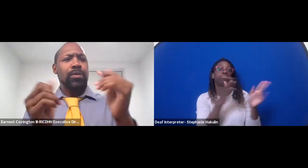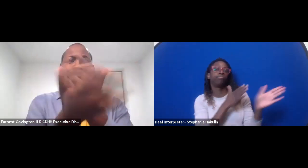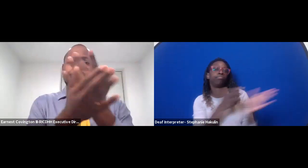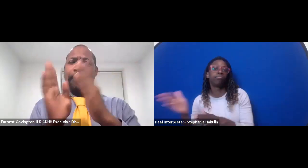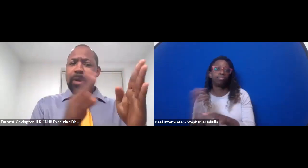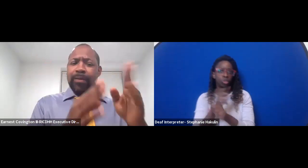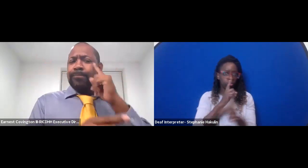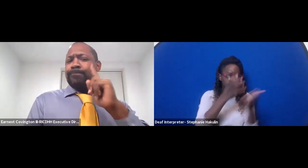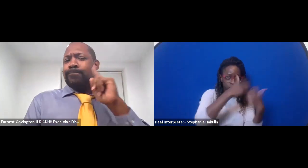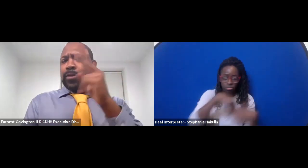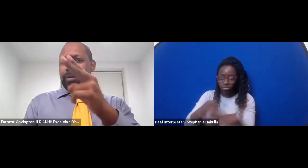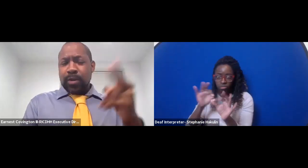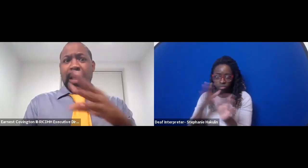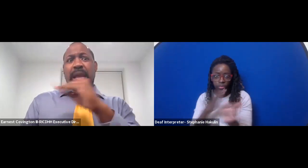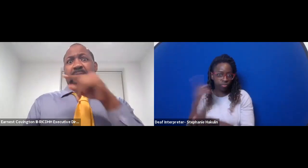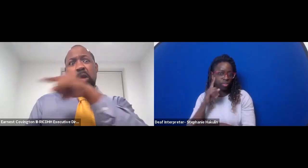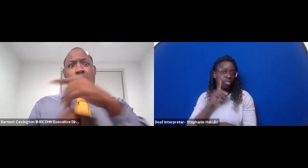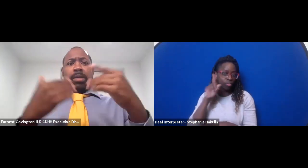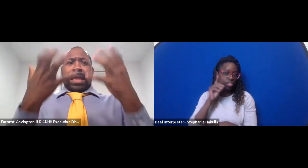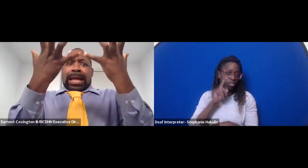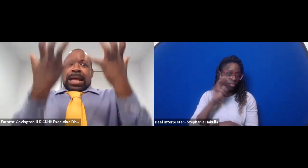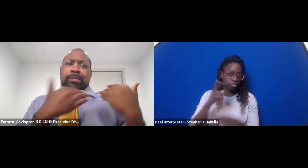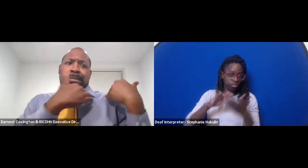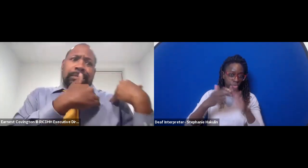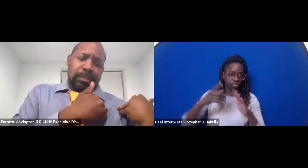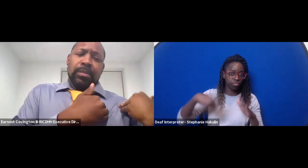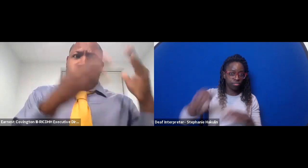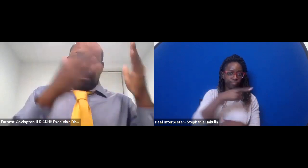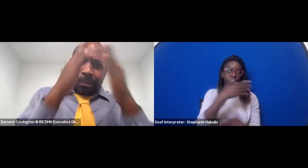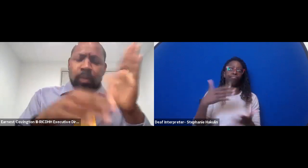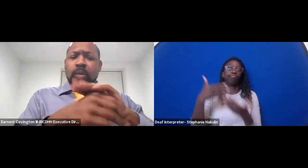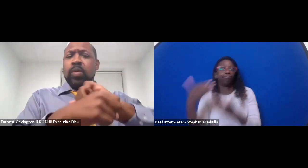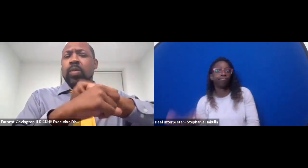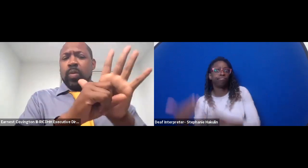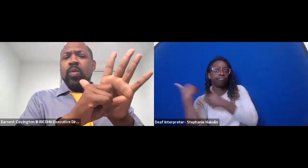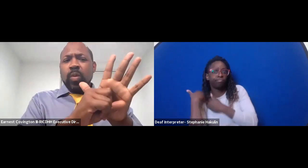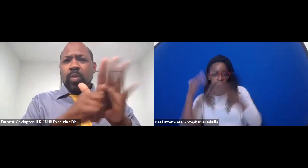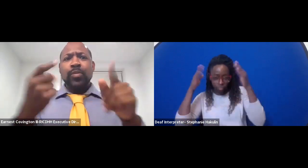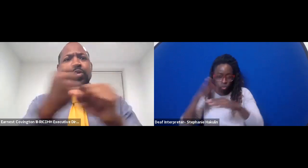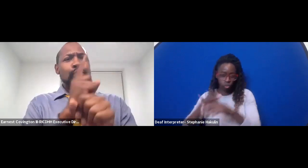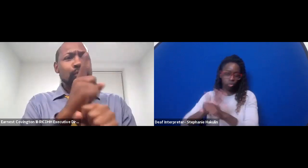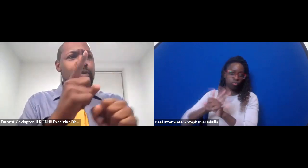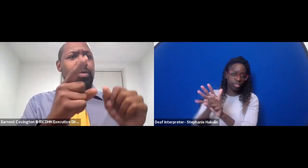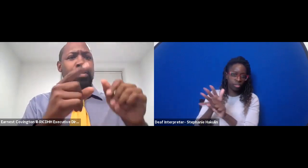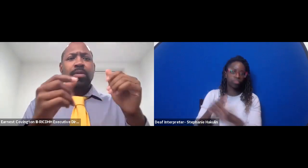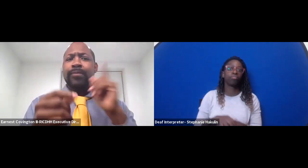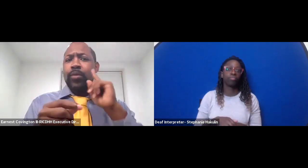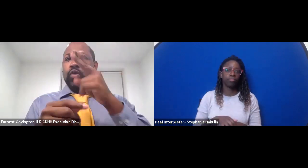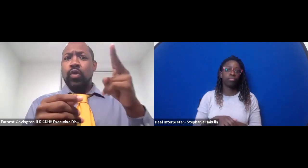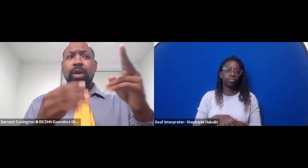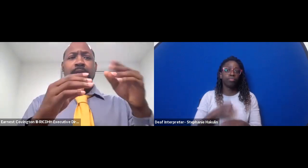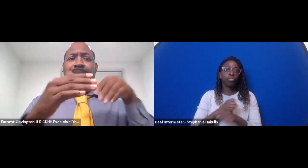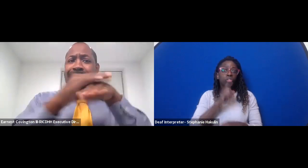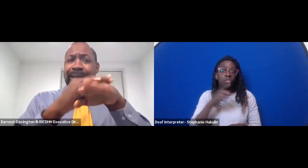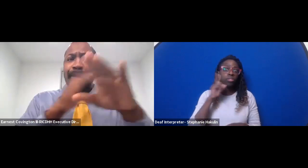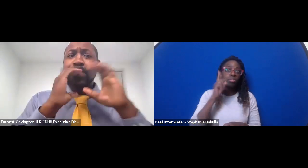state of of Rhode Island, he makes sure that it's accessible for deaf and hard of hearing people. It's a heavy responsibility, especially